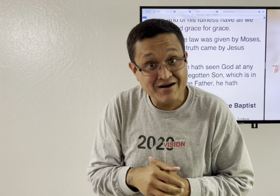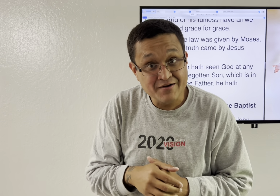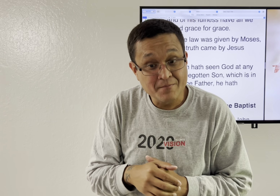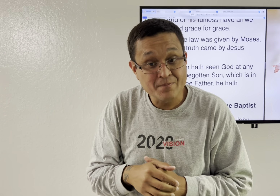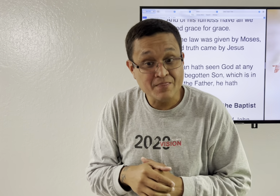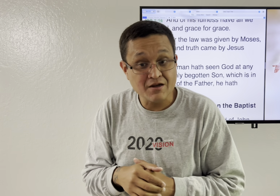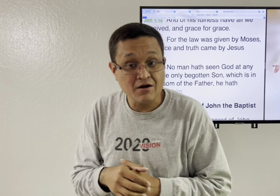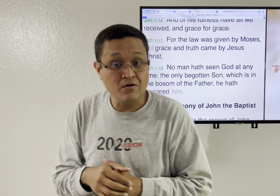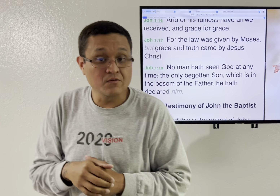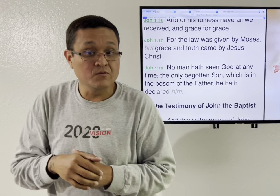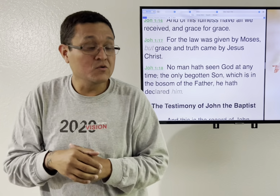Praise God.